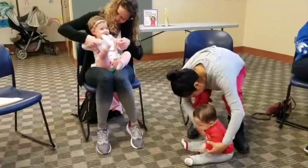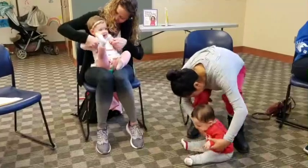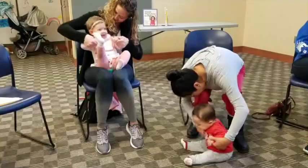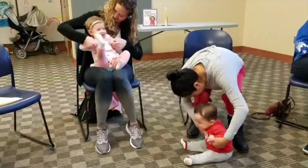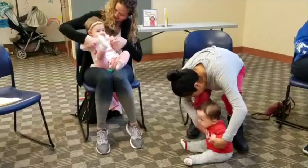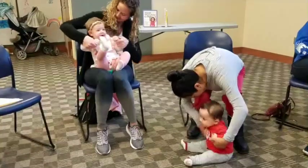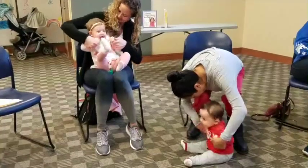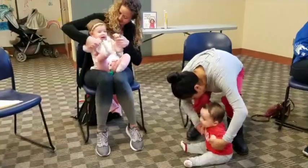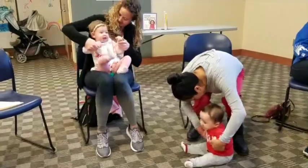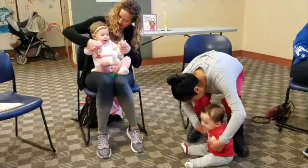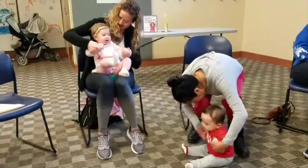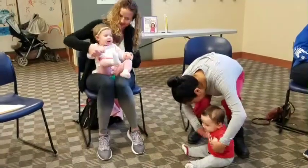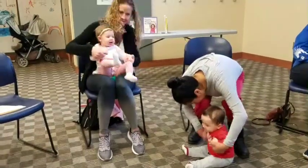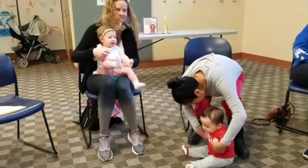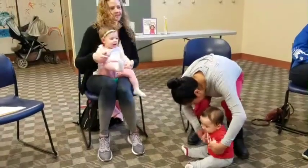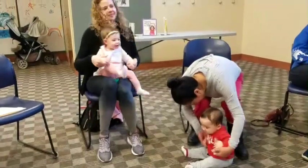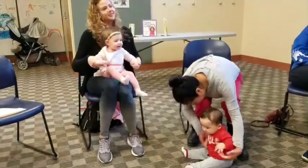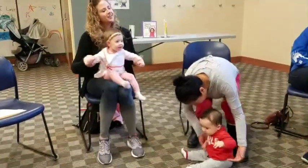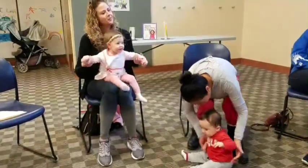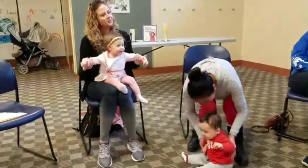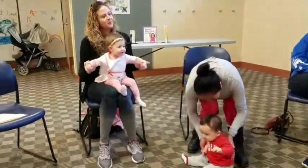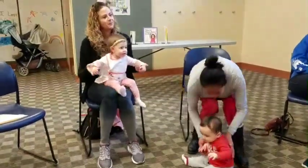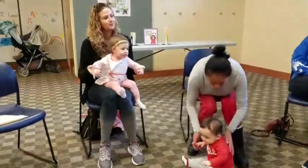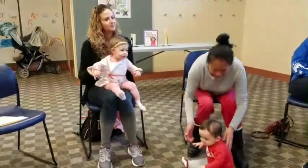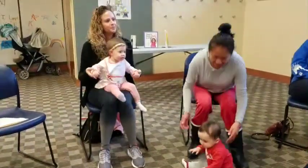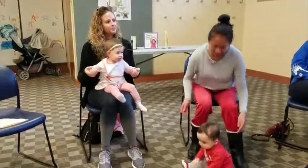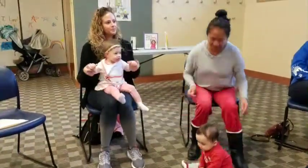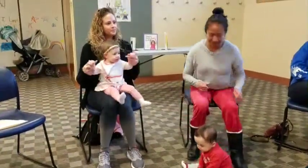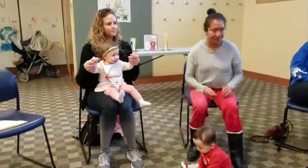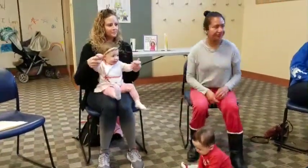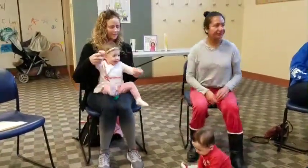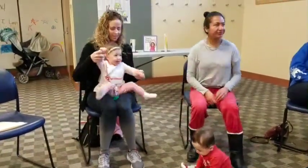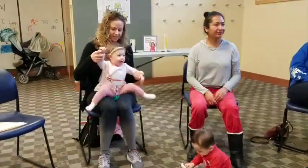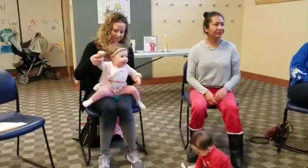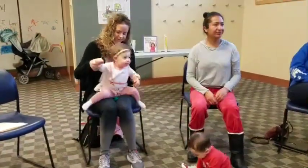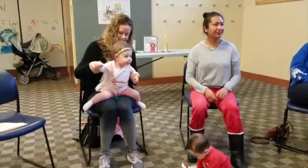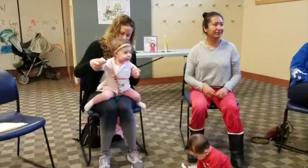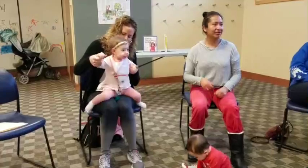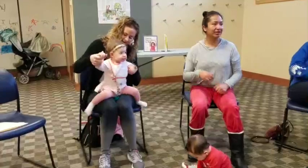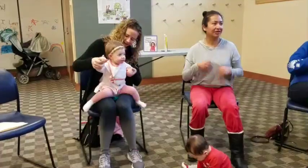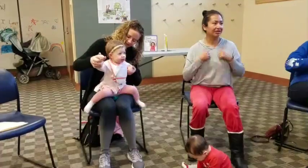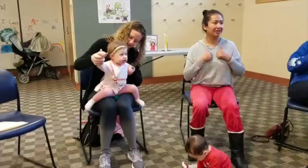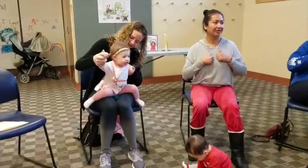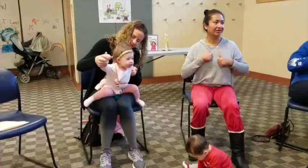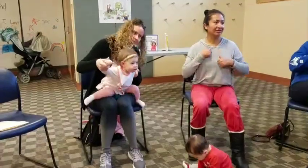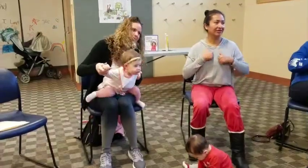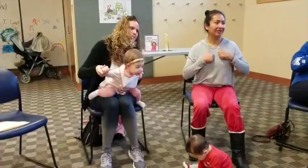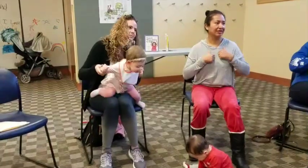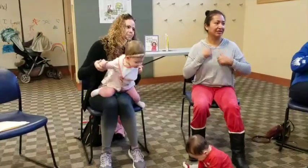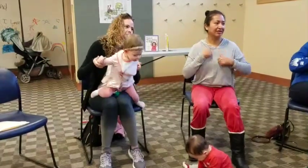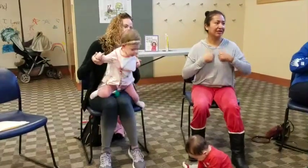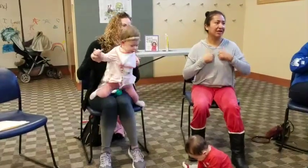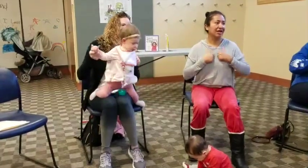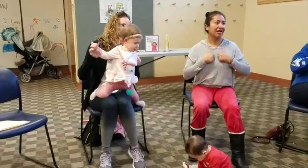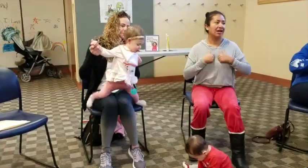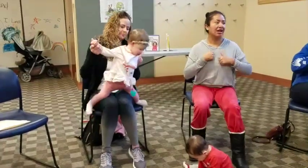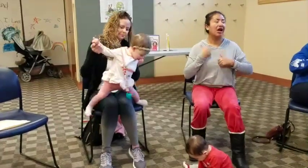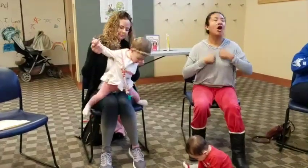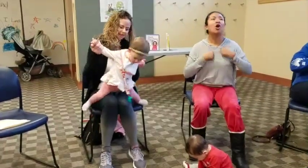Yep! How about your soap's rubbing up and down with your thumbs up, back and